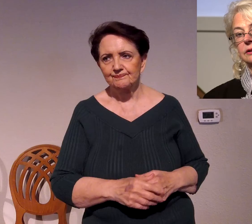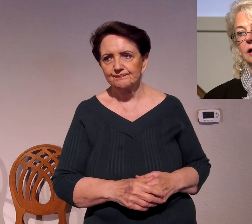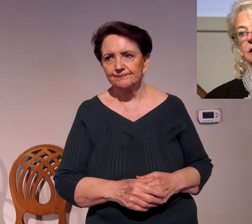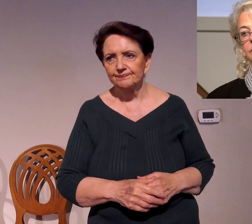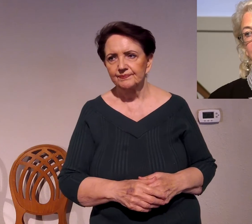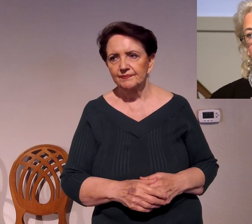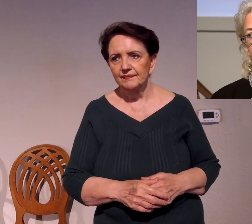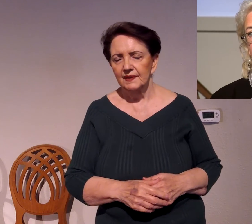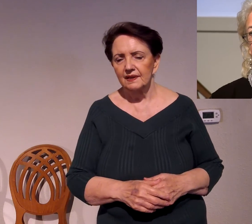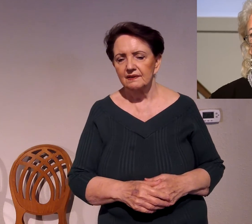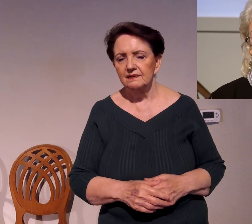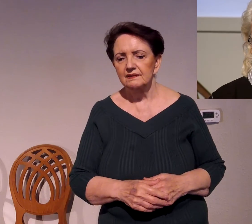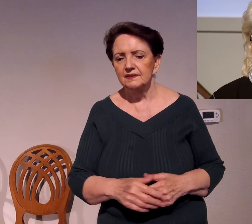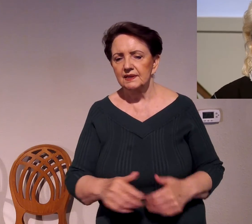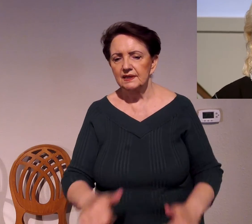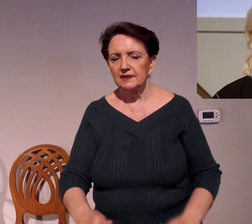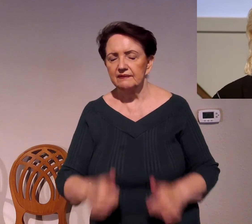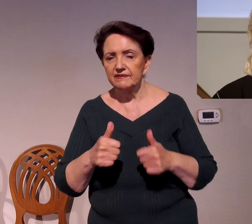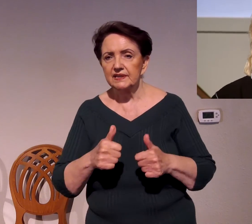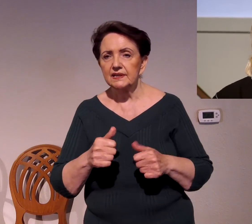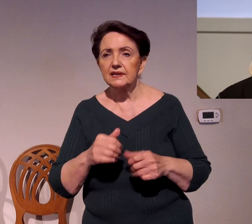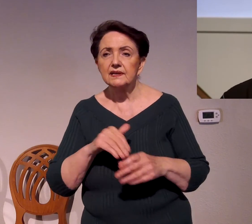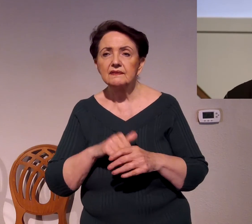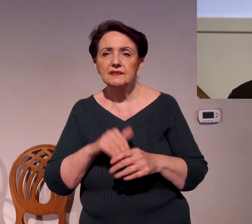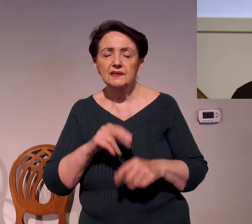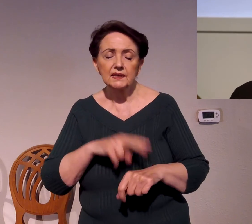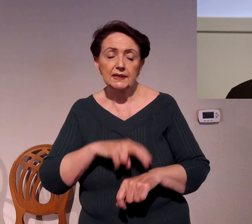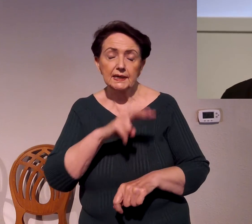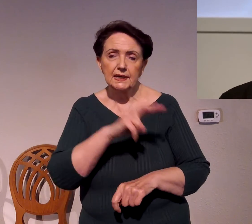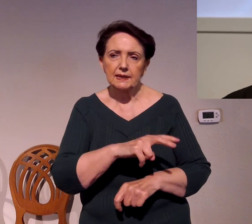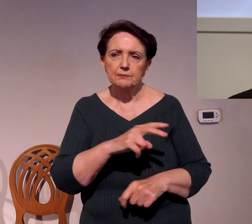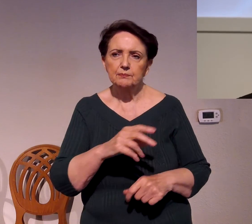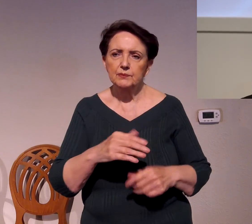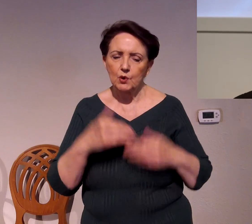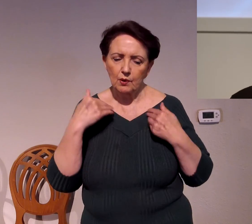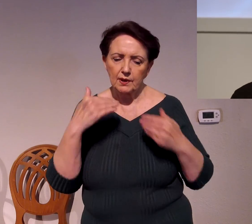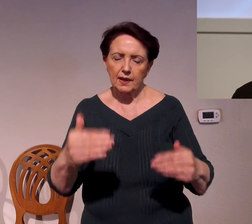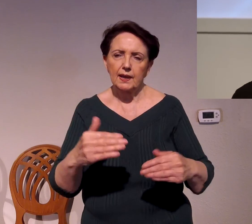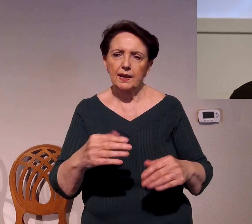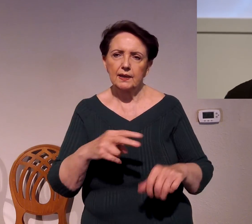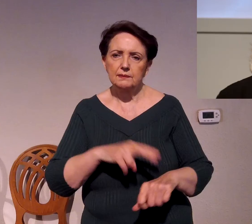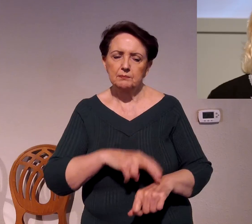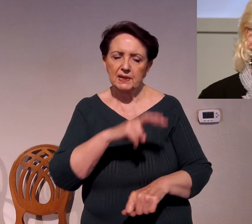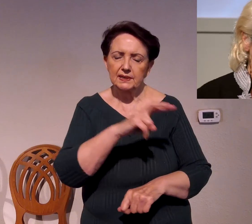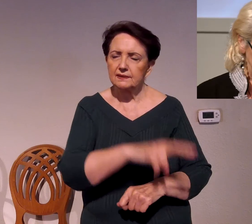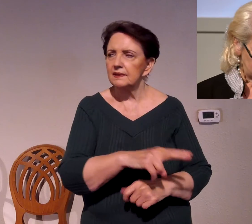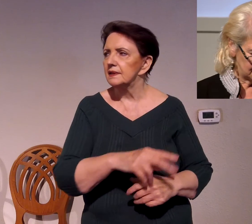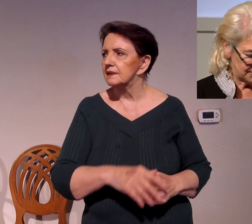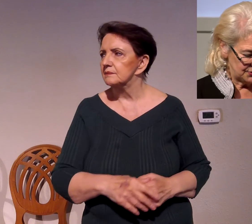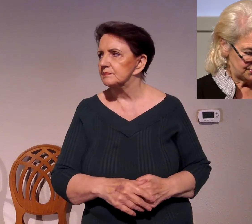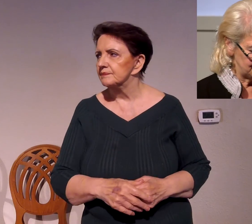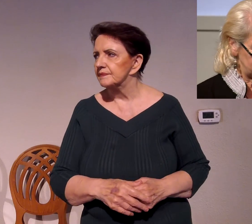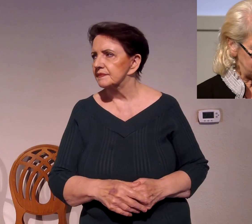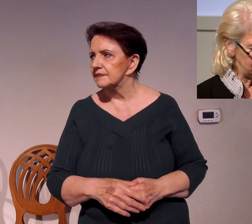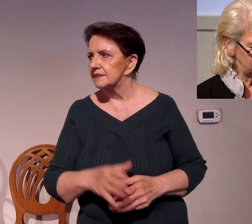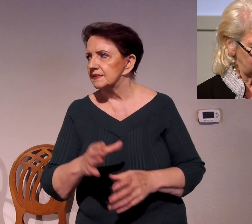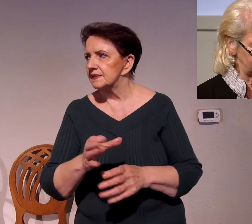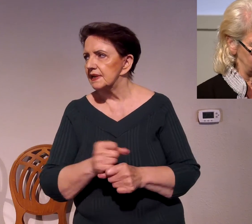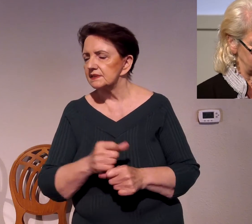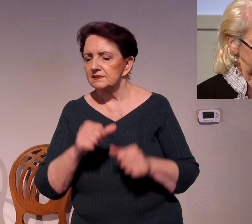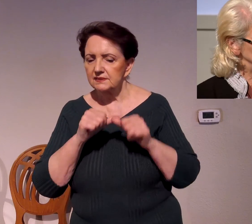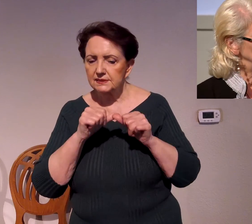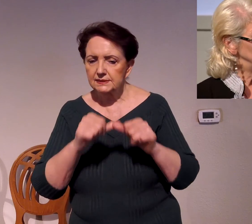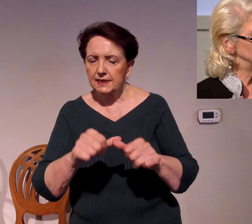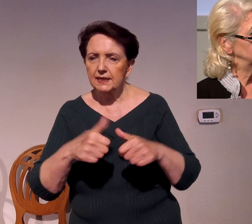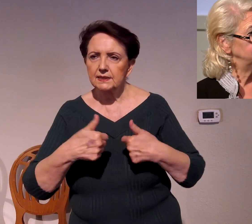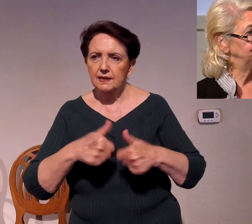Soaring with love and living in the leap, making the leap, taking the leap, being in the leap takes sustained